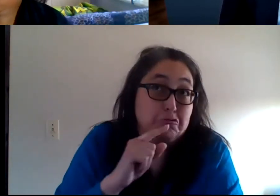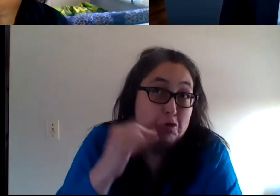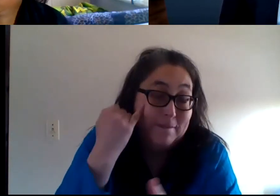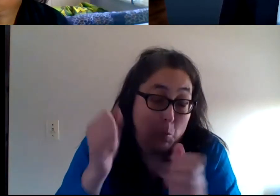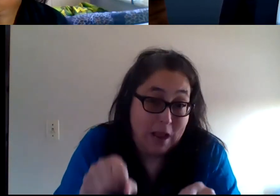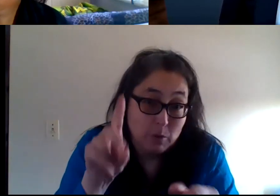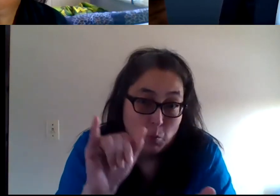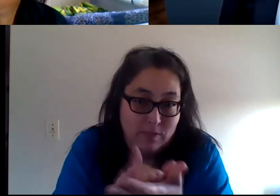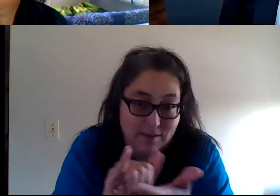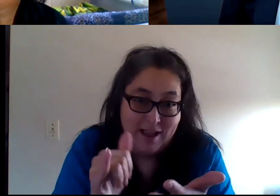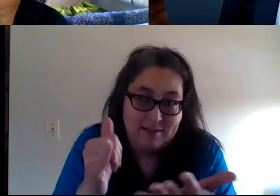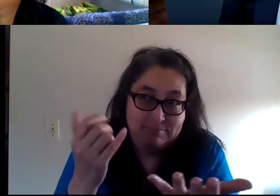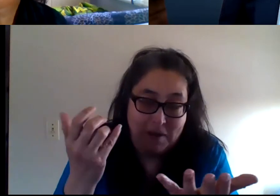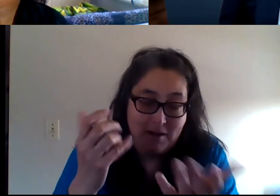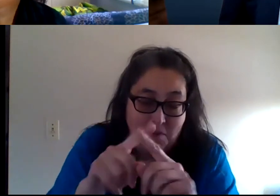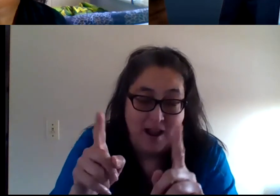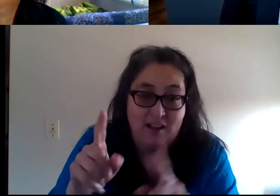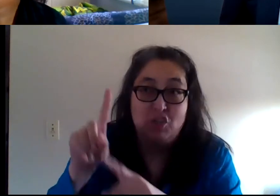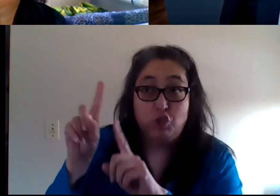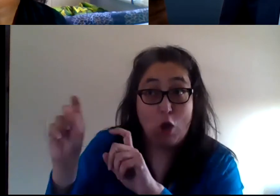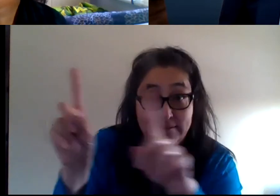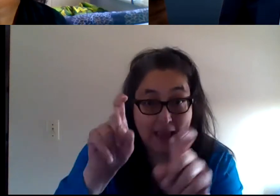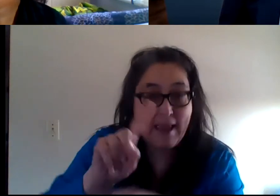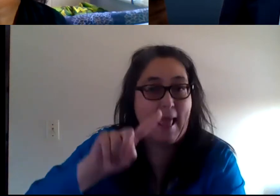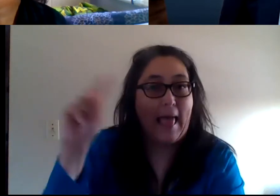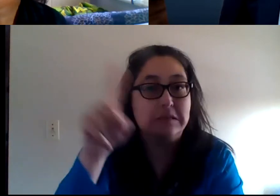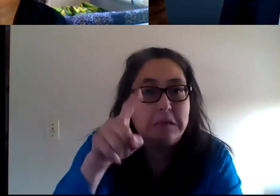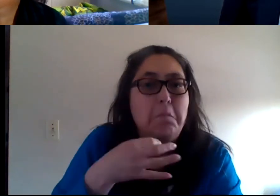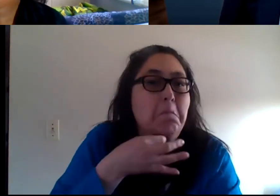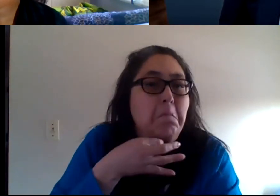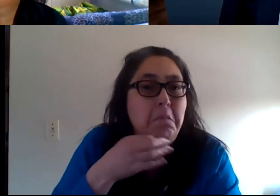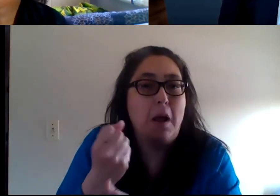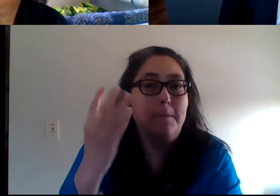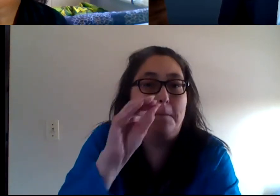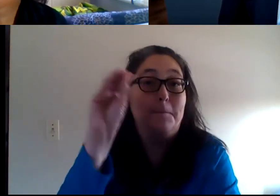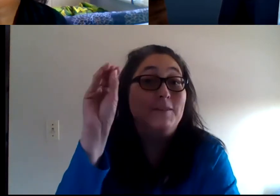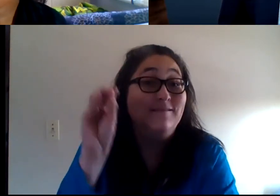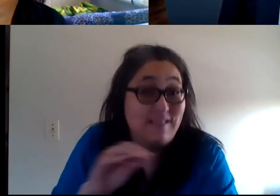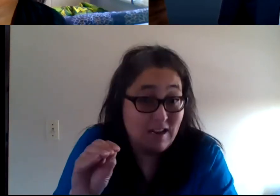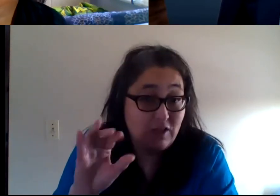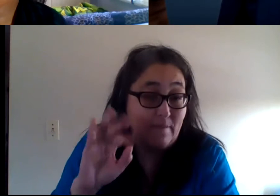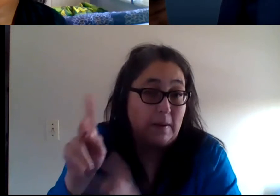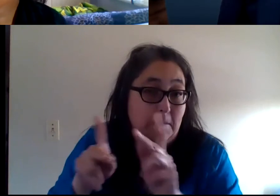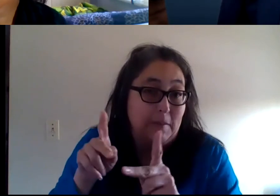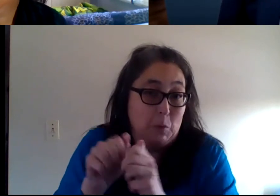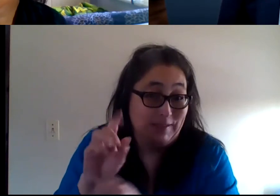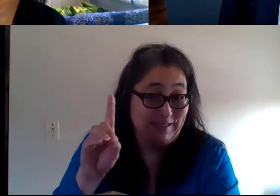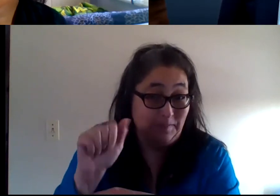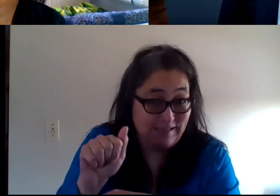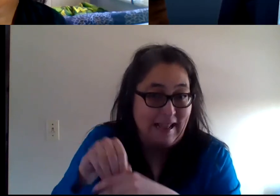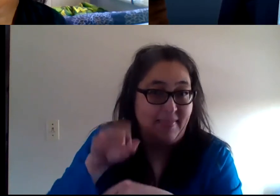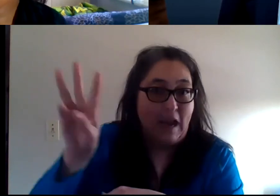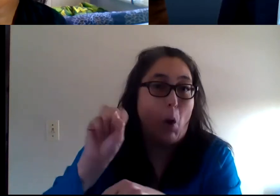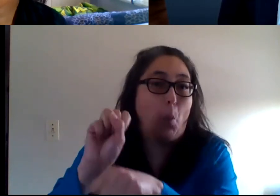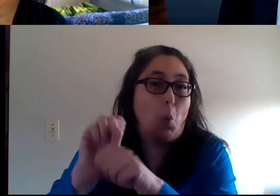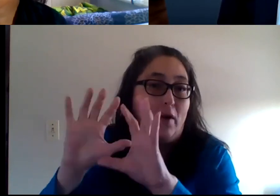the employers and the companies and sending it out to them? And then ask those employers,